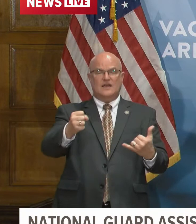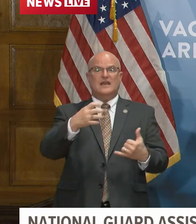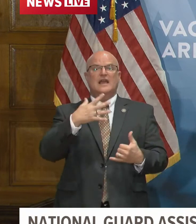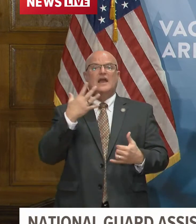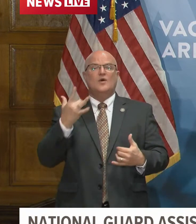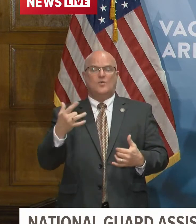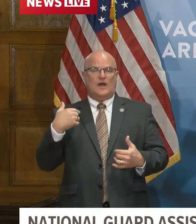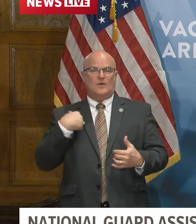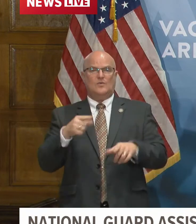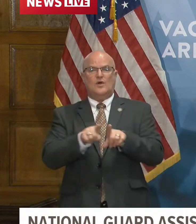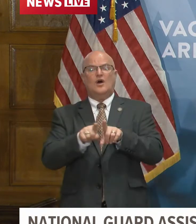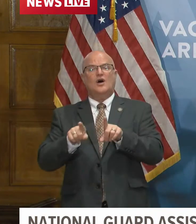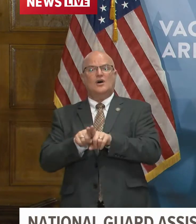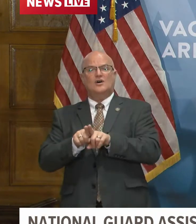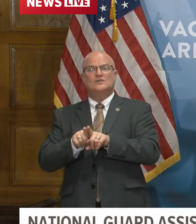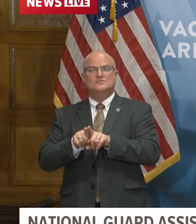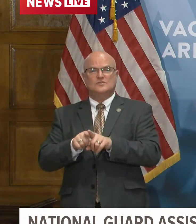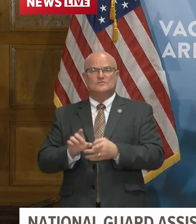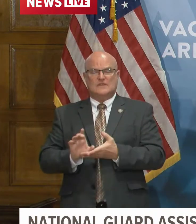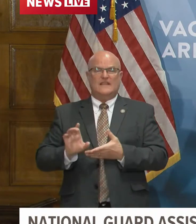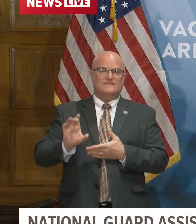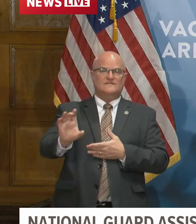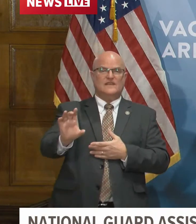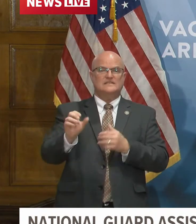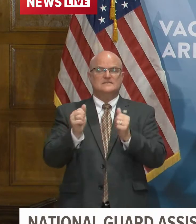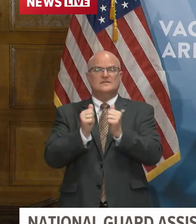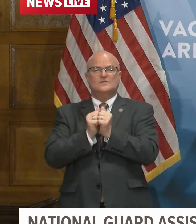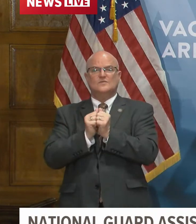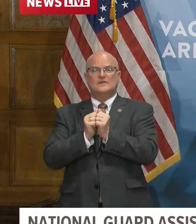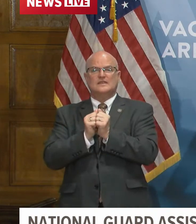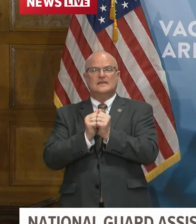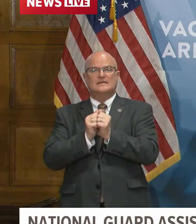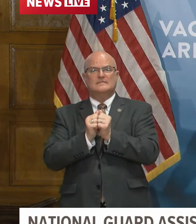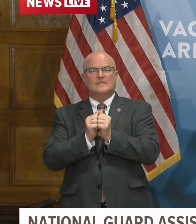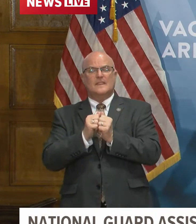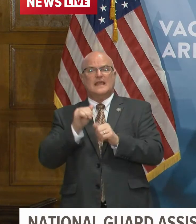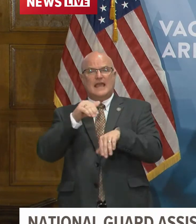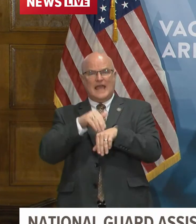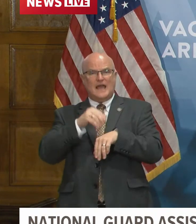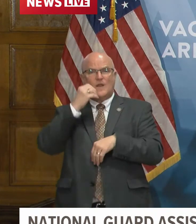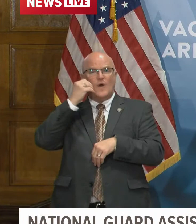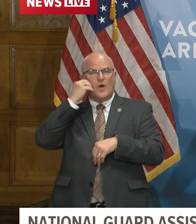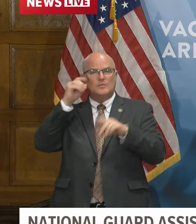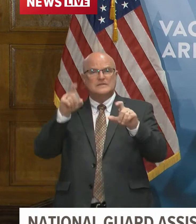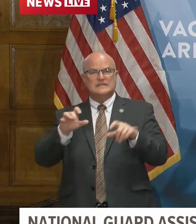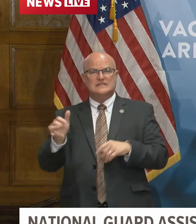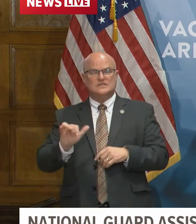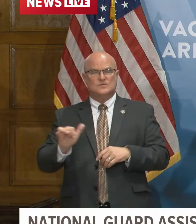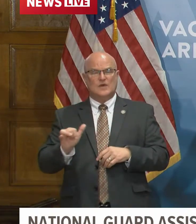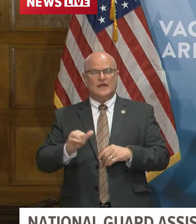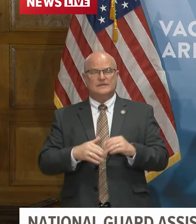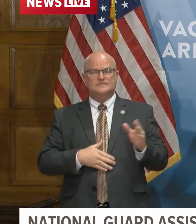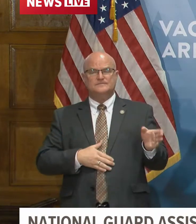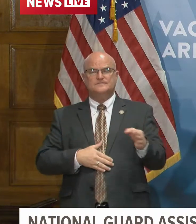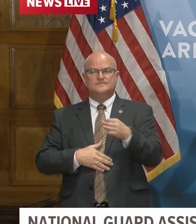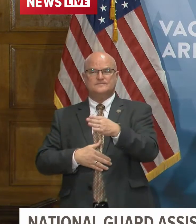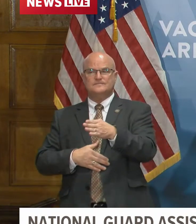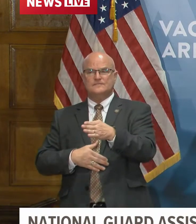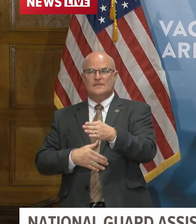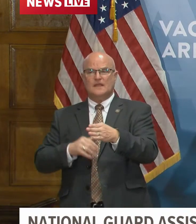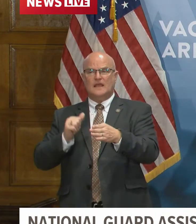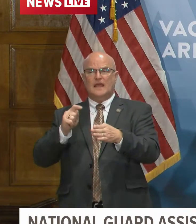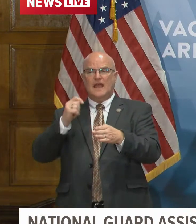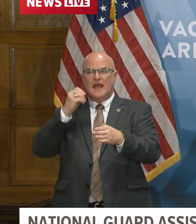are also investing in at-home testing as well. On those at-home